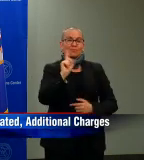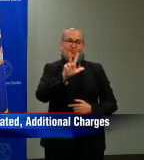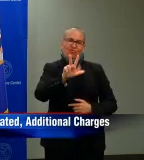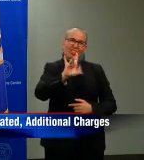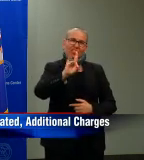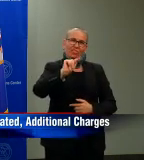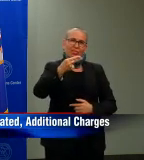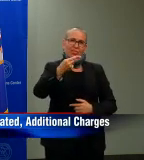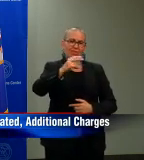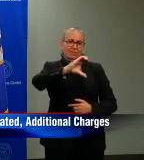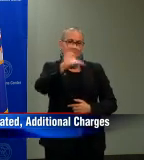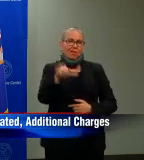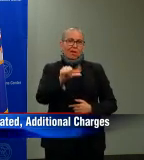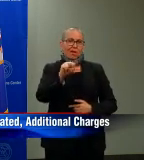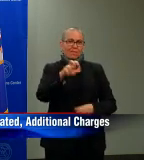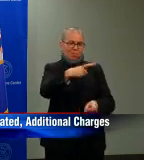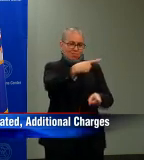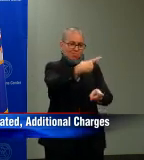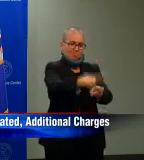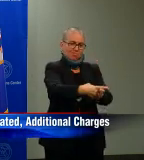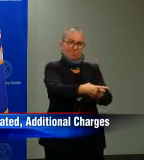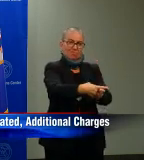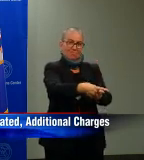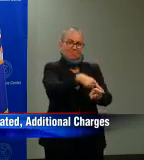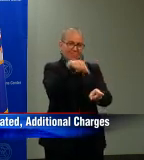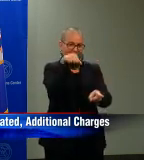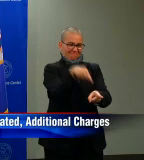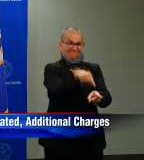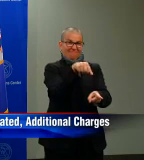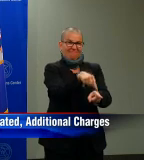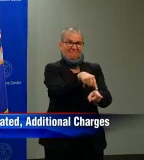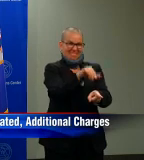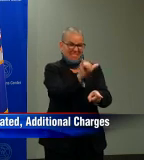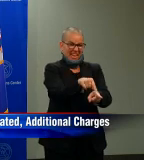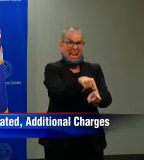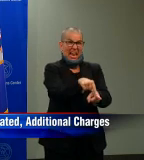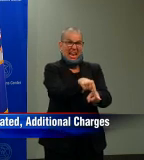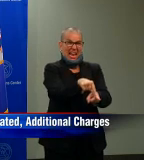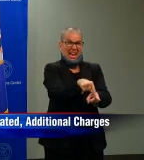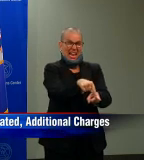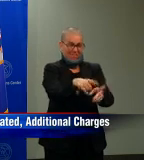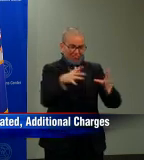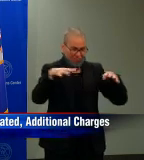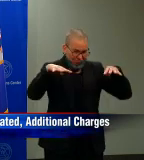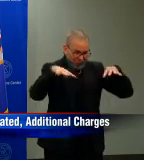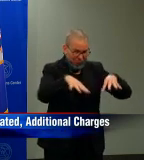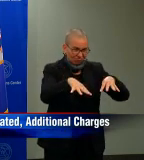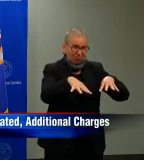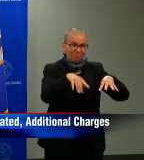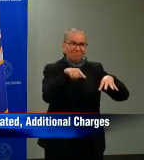state. This is going to be upon us. Again, what that legacy looks like.